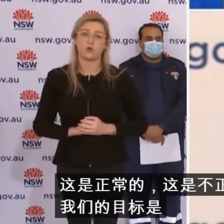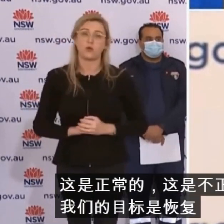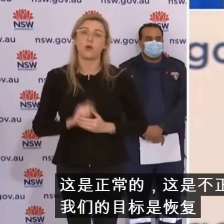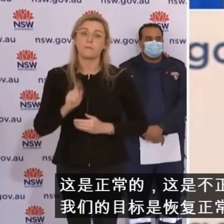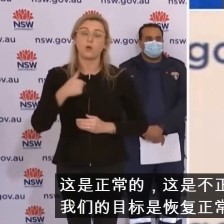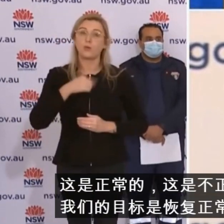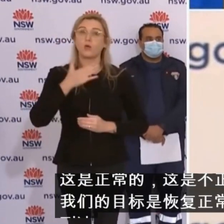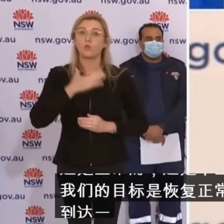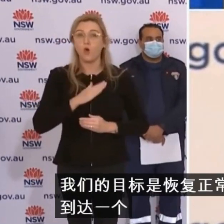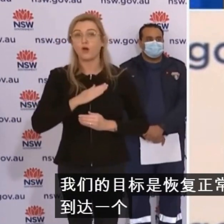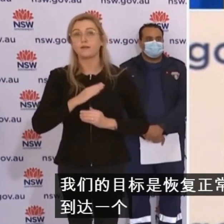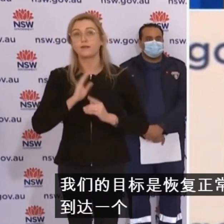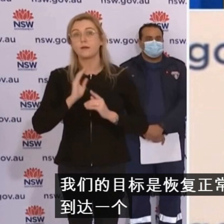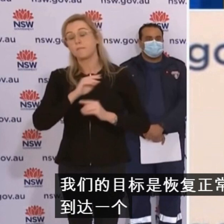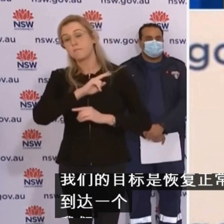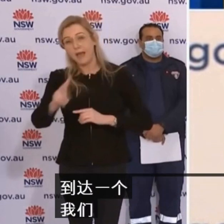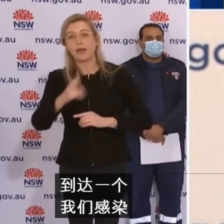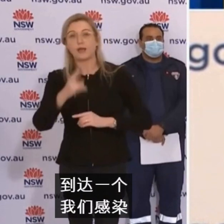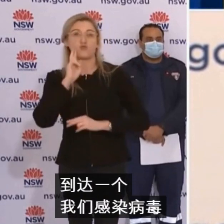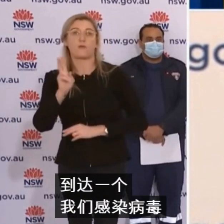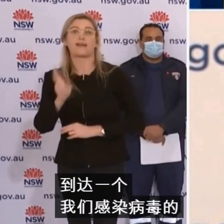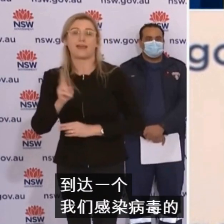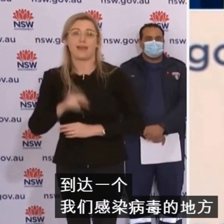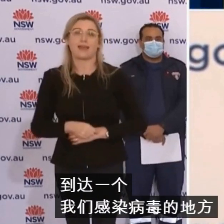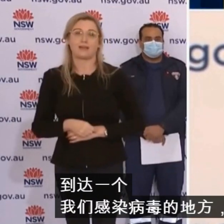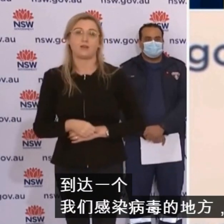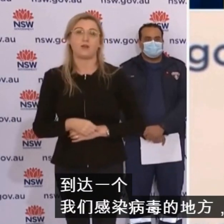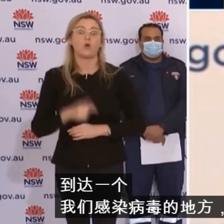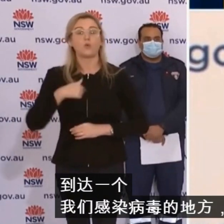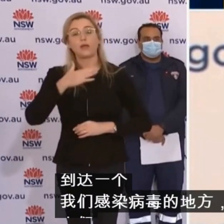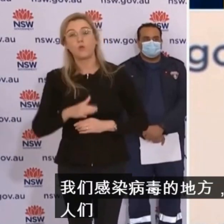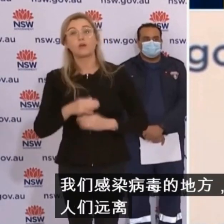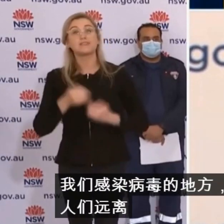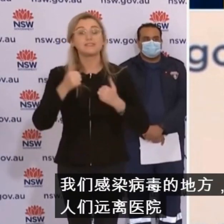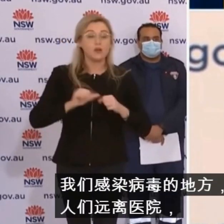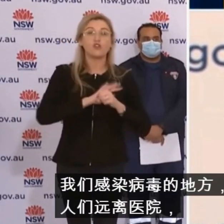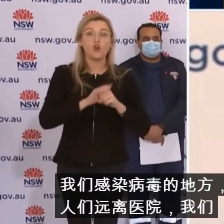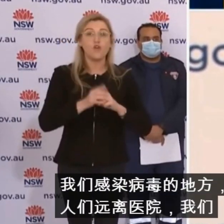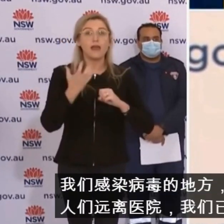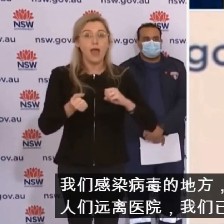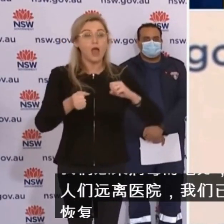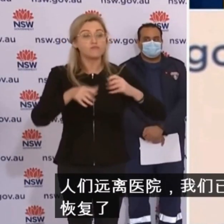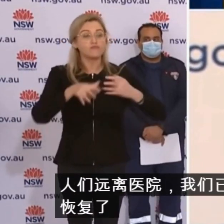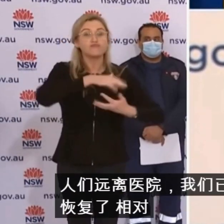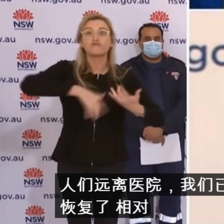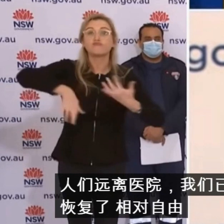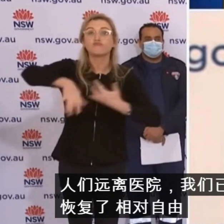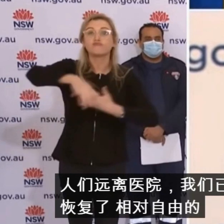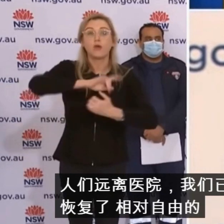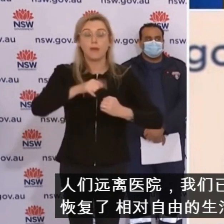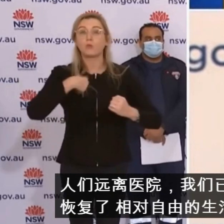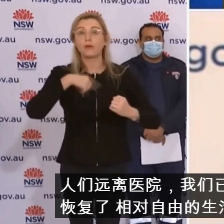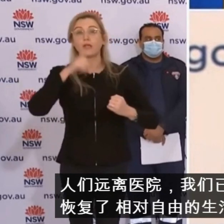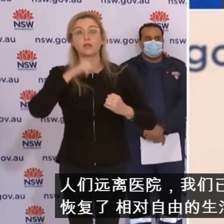to get to normal, is to get to a place where we live with the virus, we keep people out of hospital, and we have a relatively free